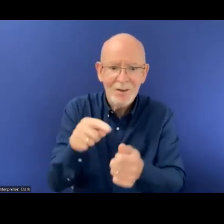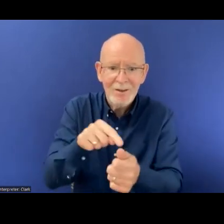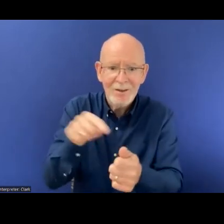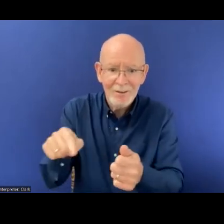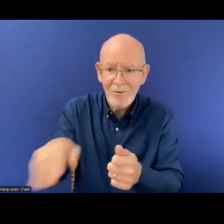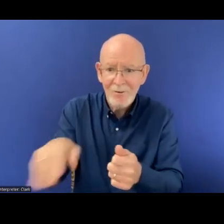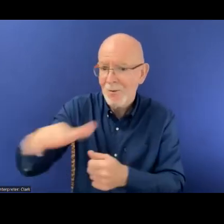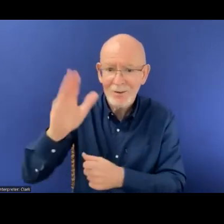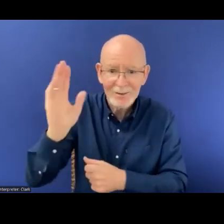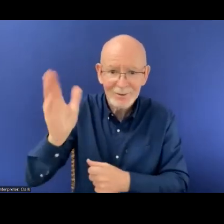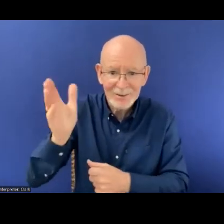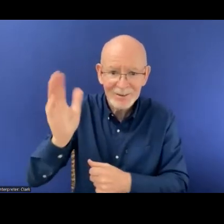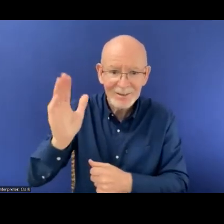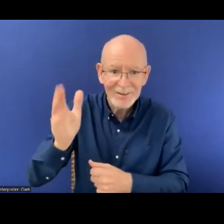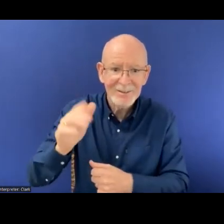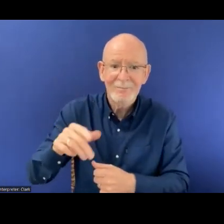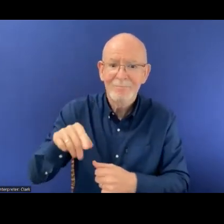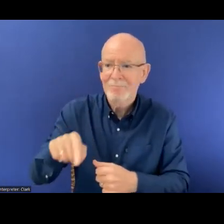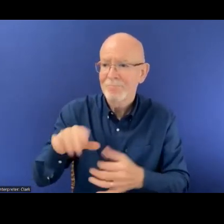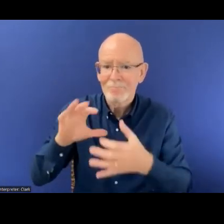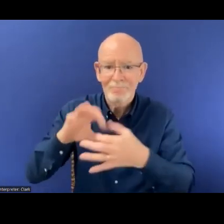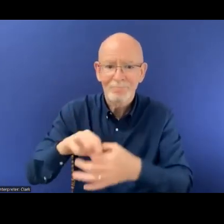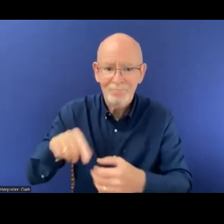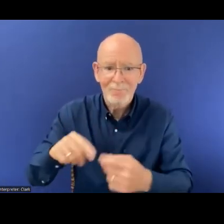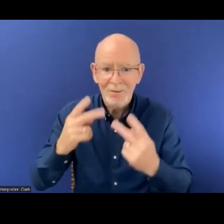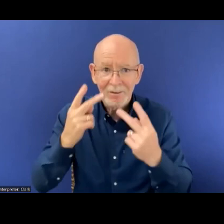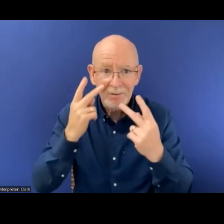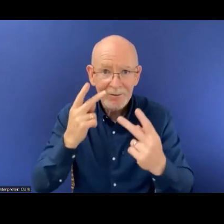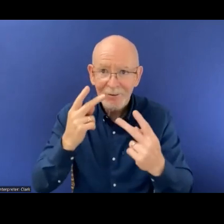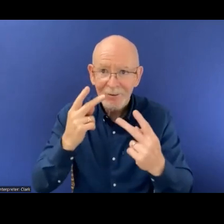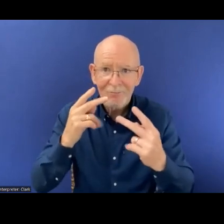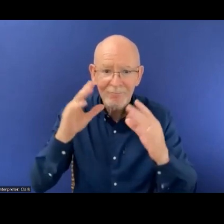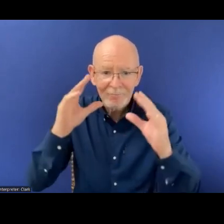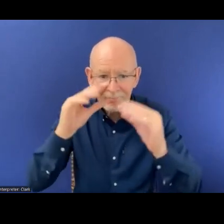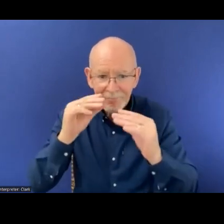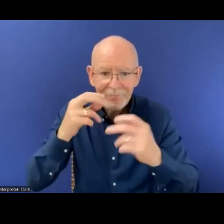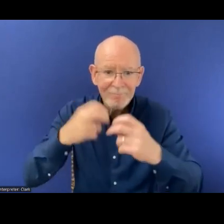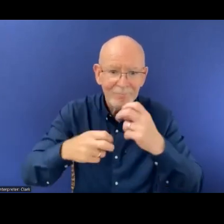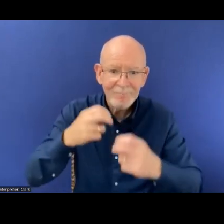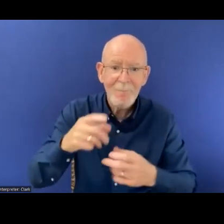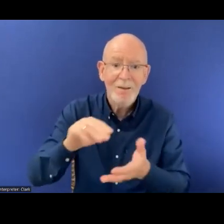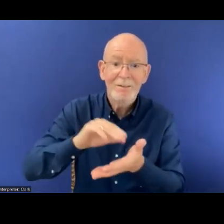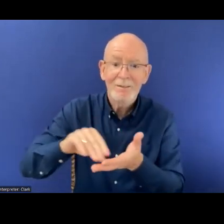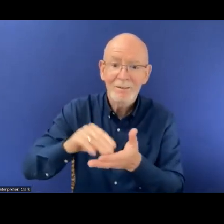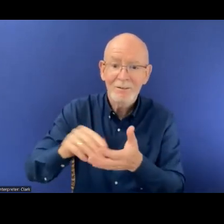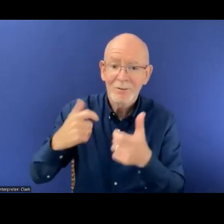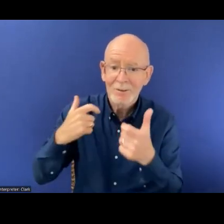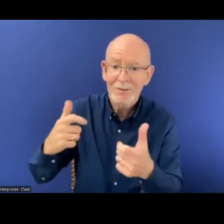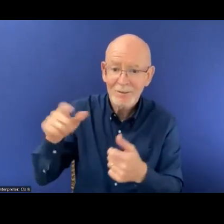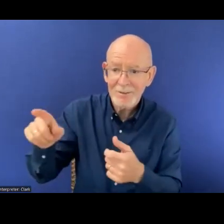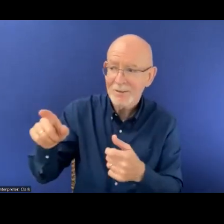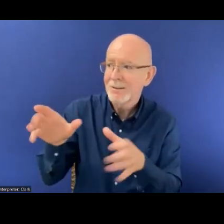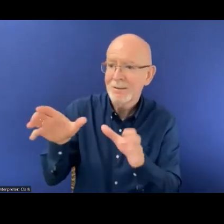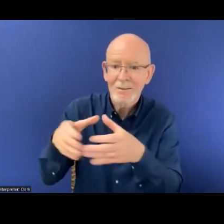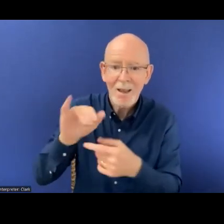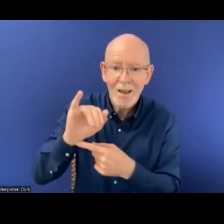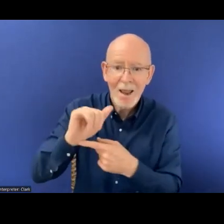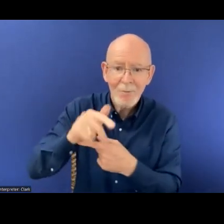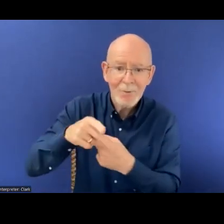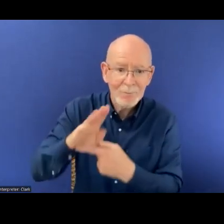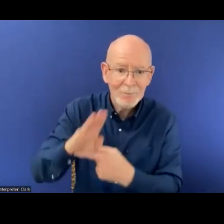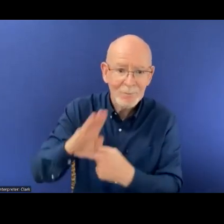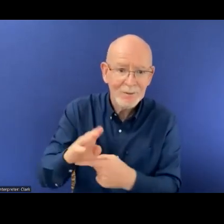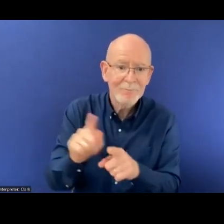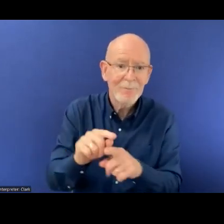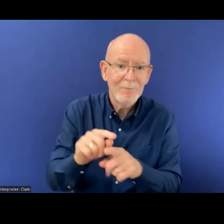at IAPB, the International Agency for the Prevention of Blindness, who have put so much work into today. My final thank you goes